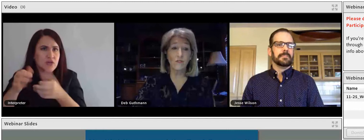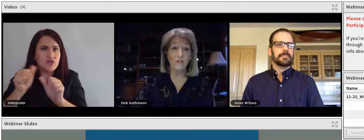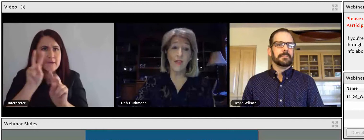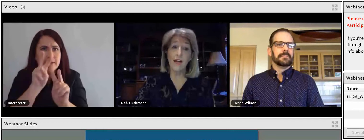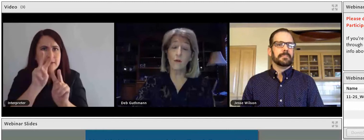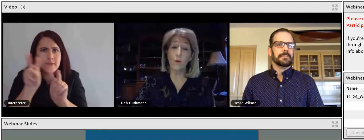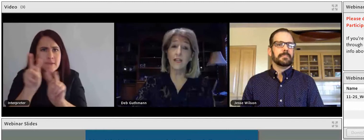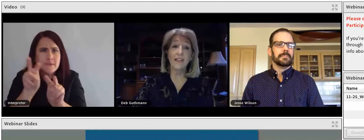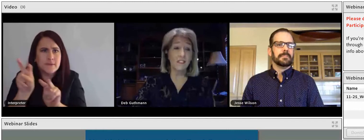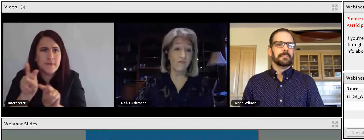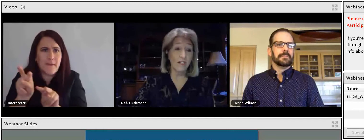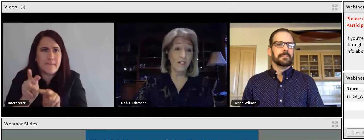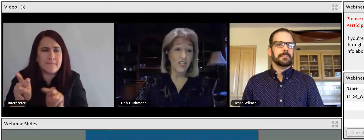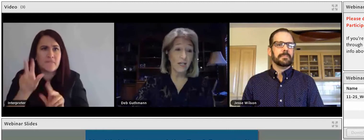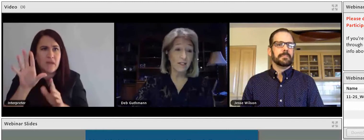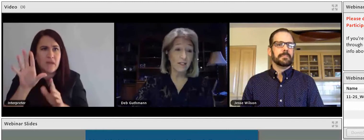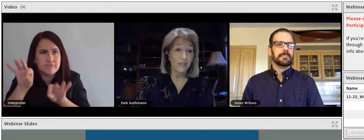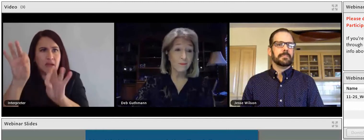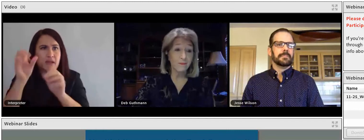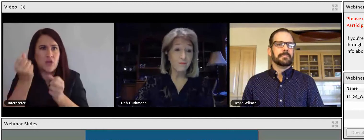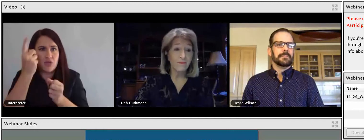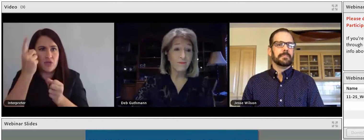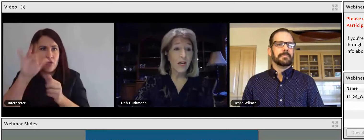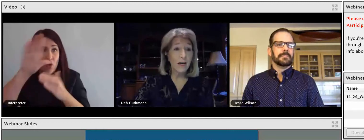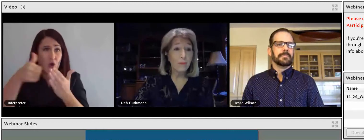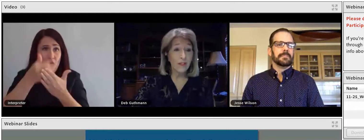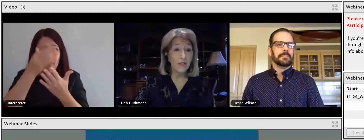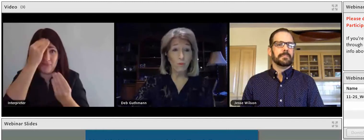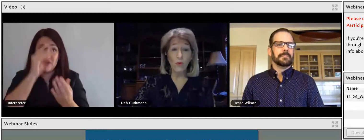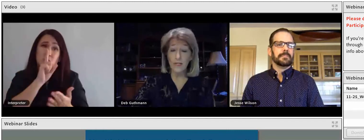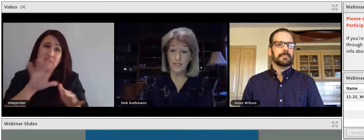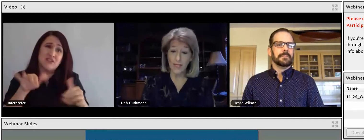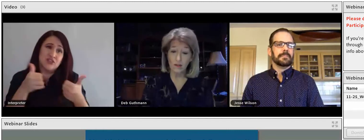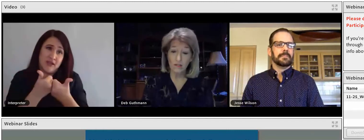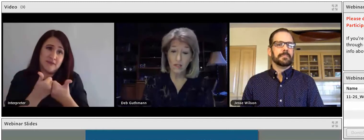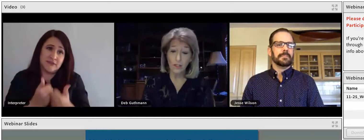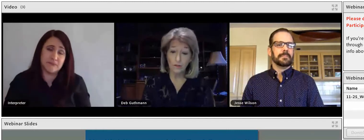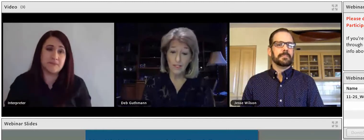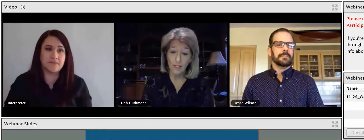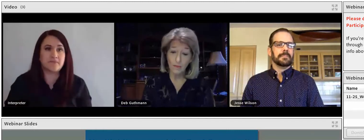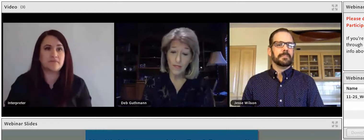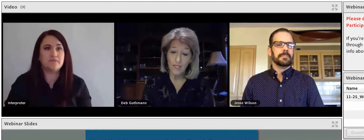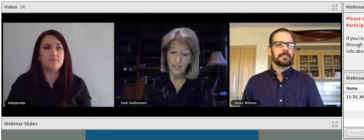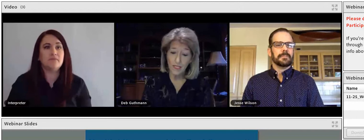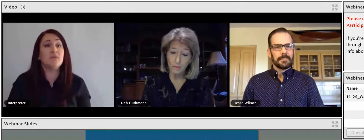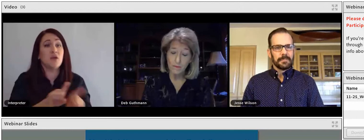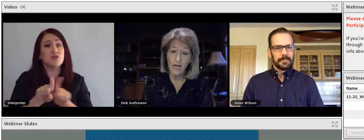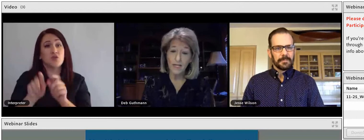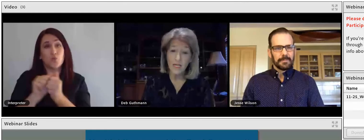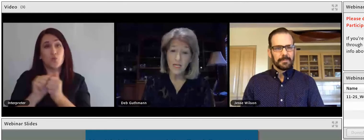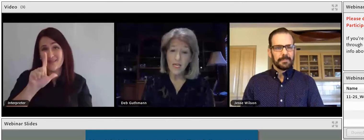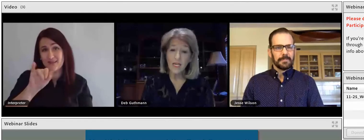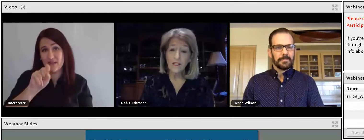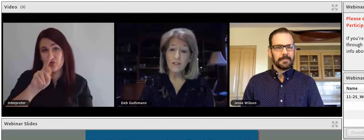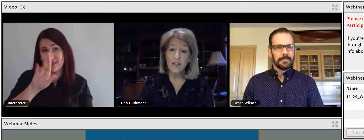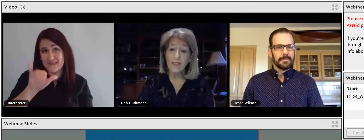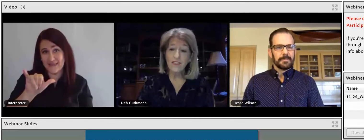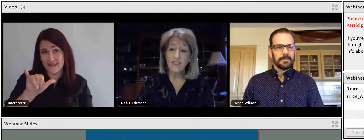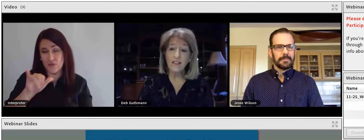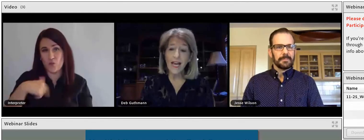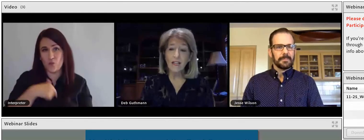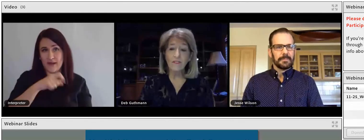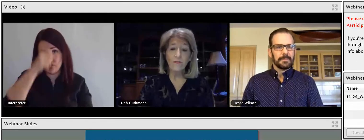information around you that way. It's very challenging. A couple other points about literacy that we need to keep in mind